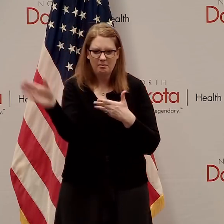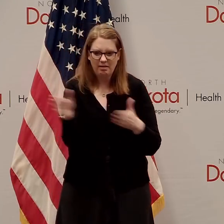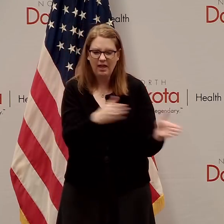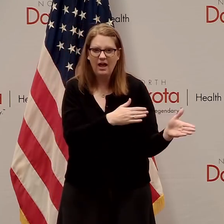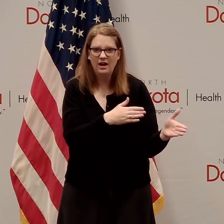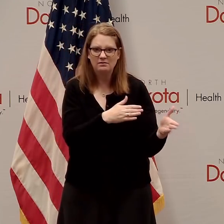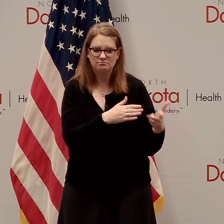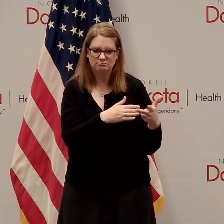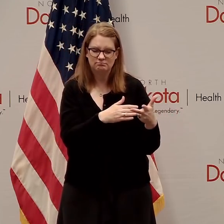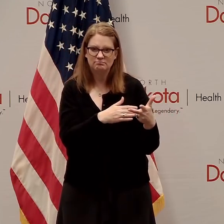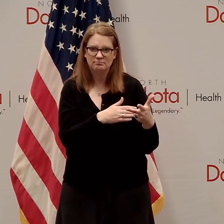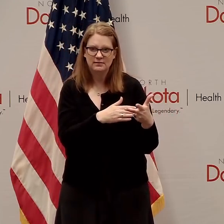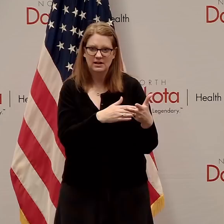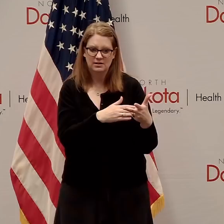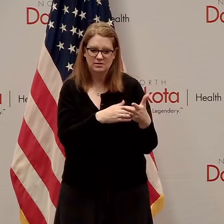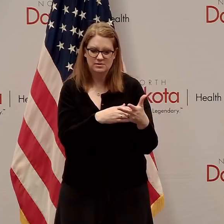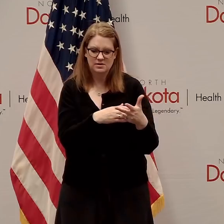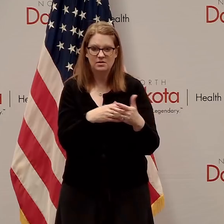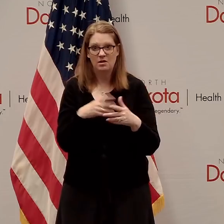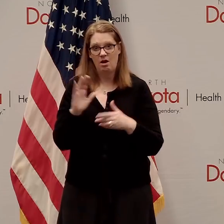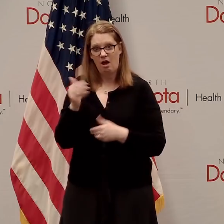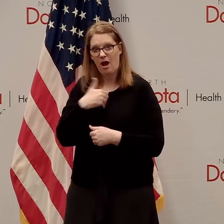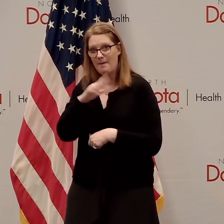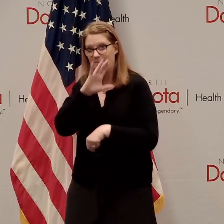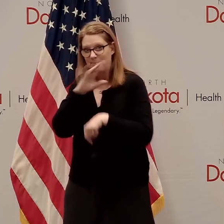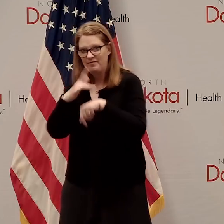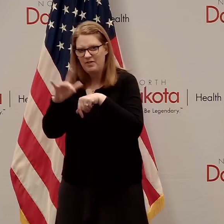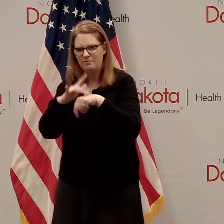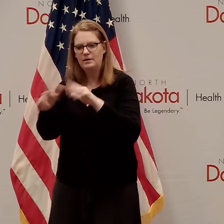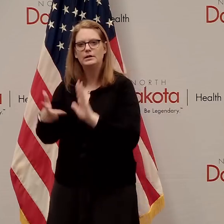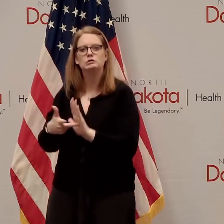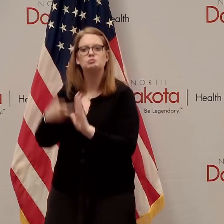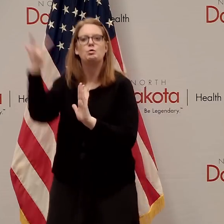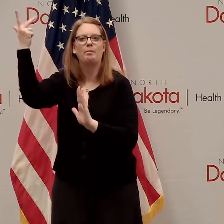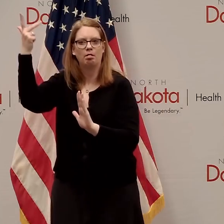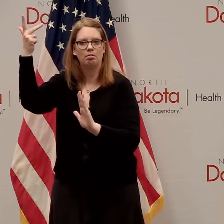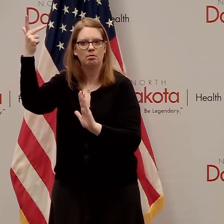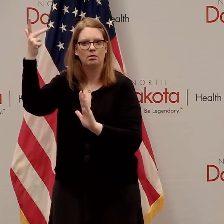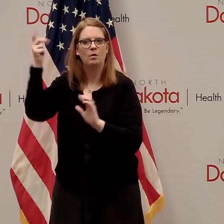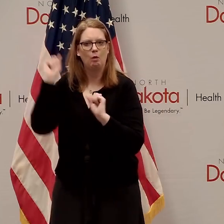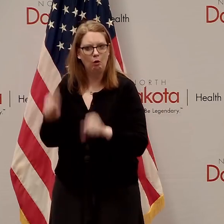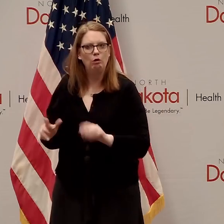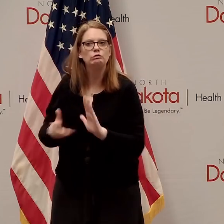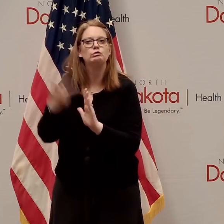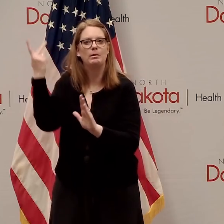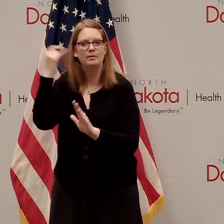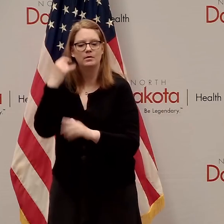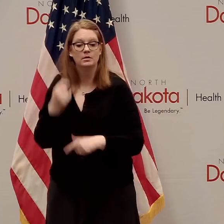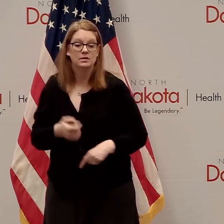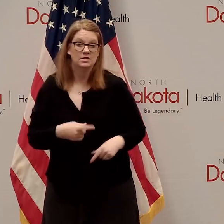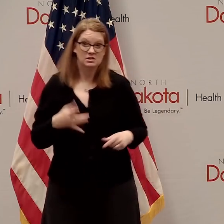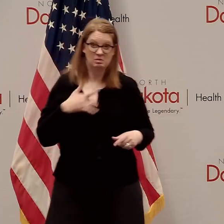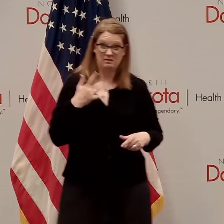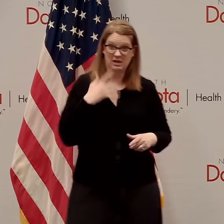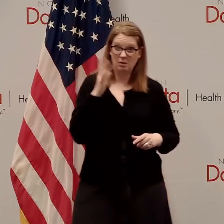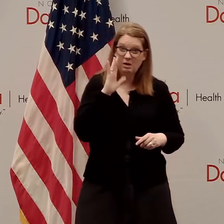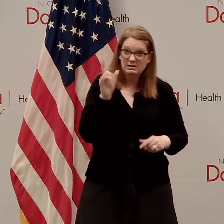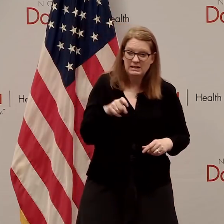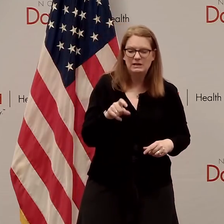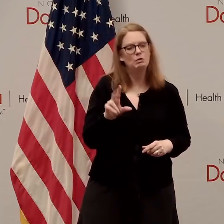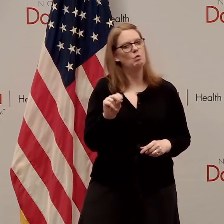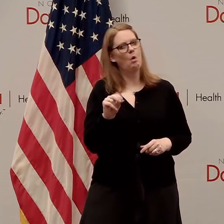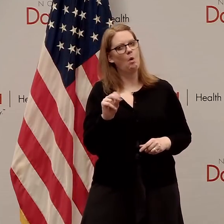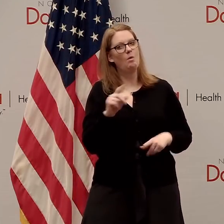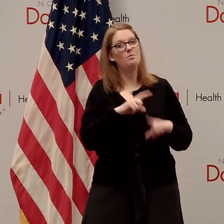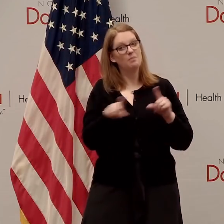to nearly triple our bed capacity. The good news is that we're on the right track, and we don't see that we're going to need that. We're on the right track